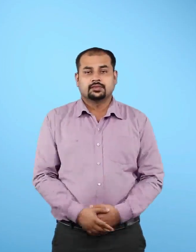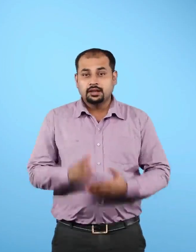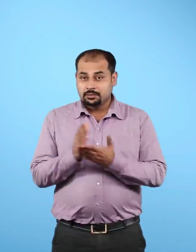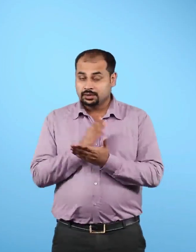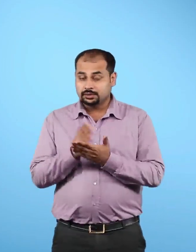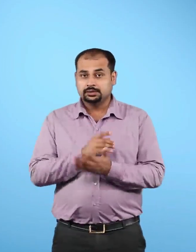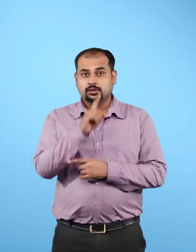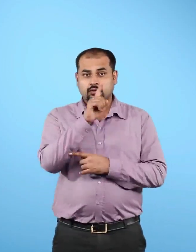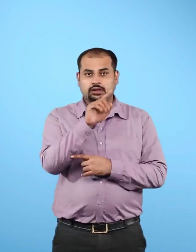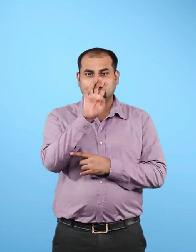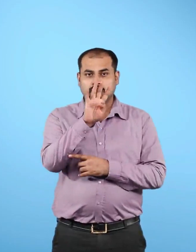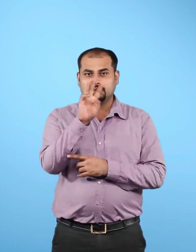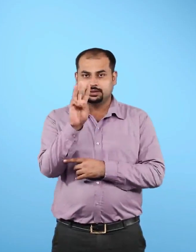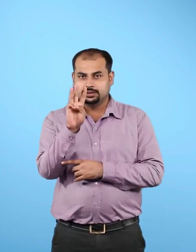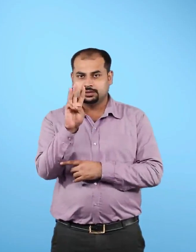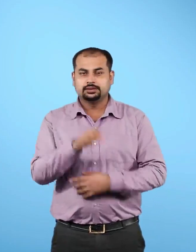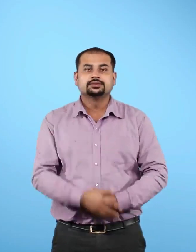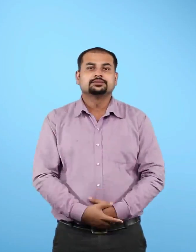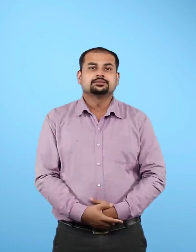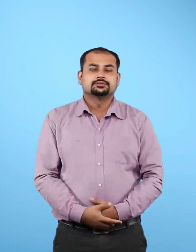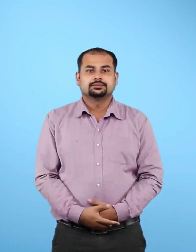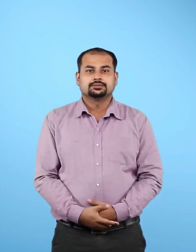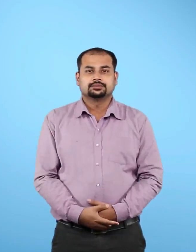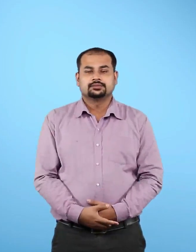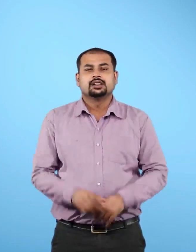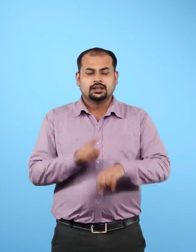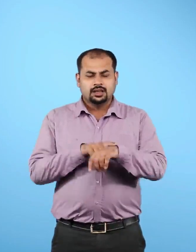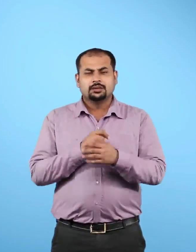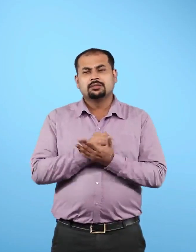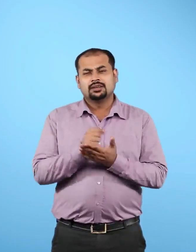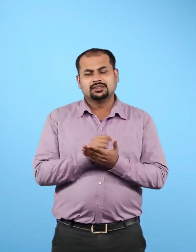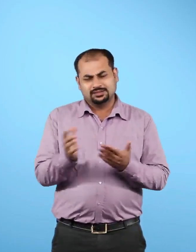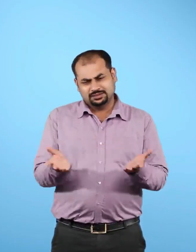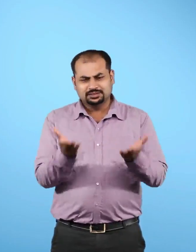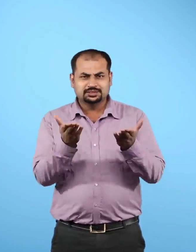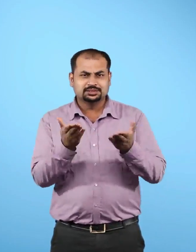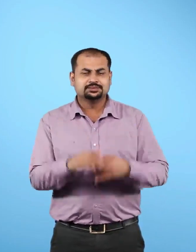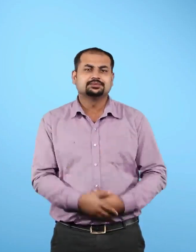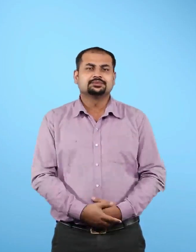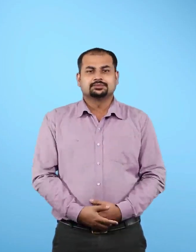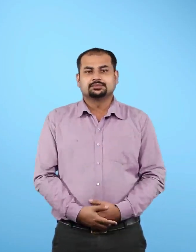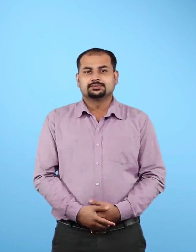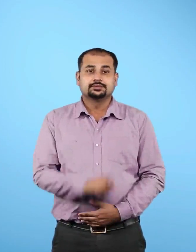Page 143. Practice time. 1.